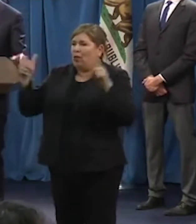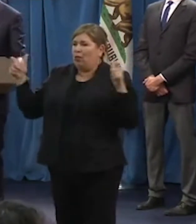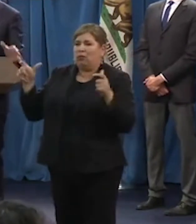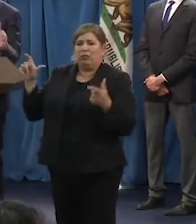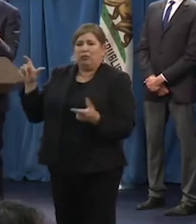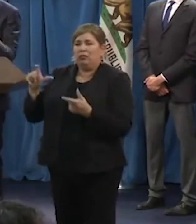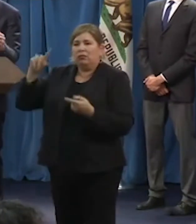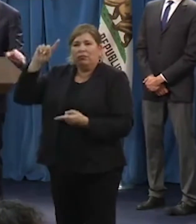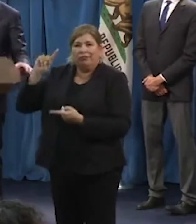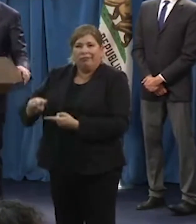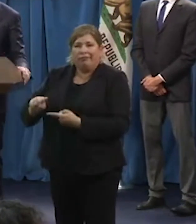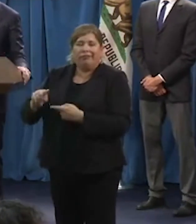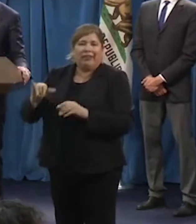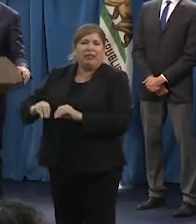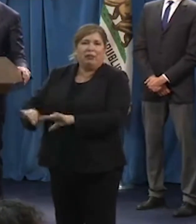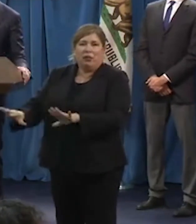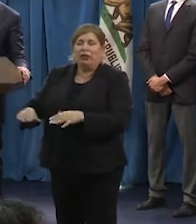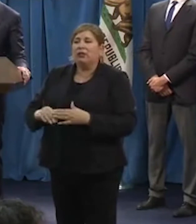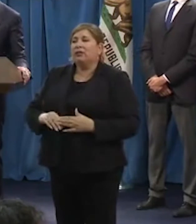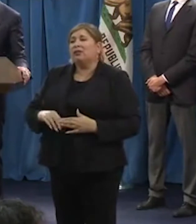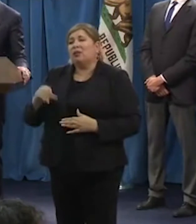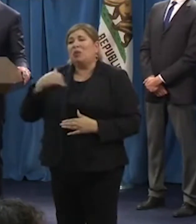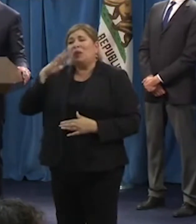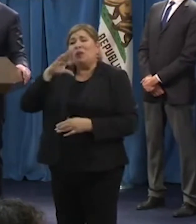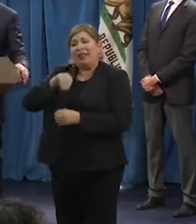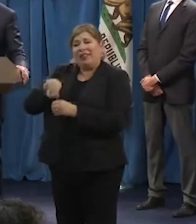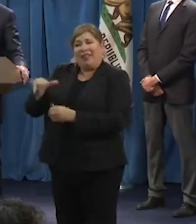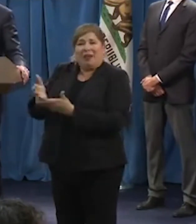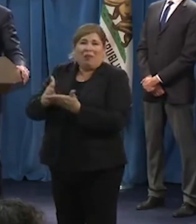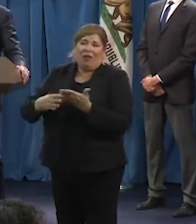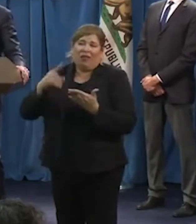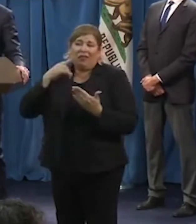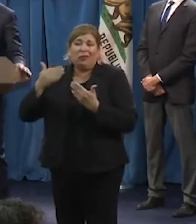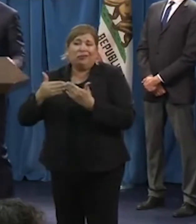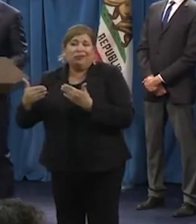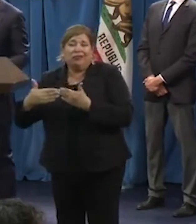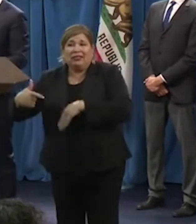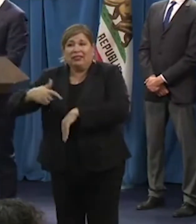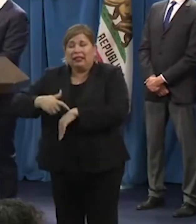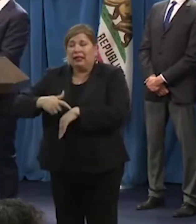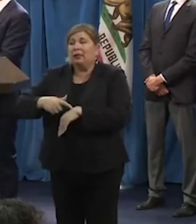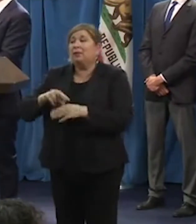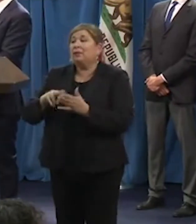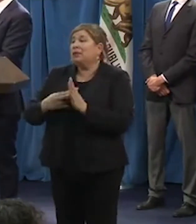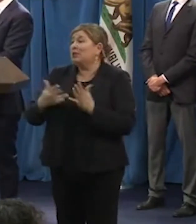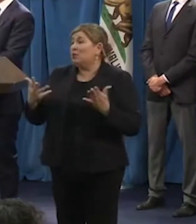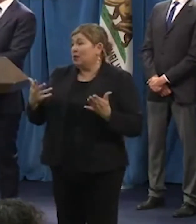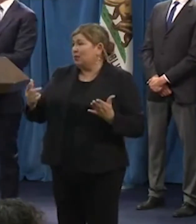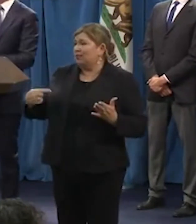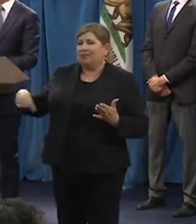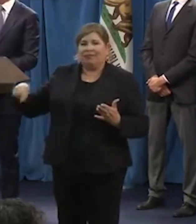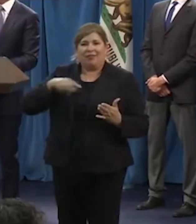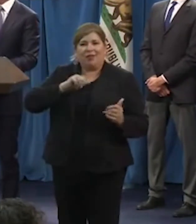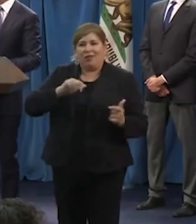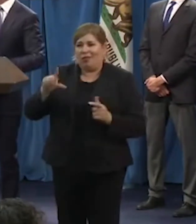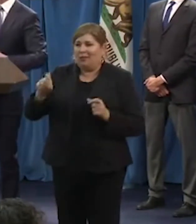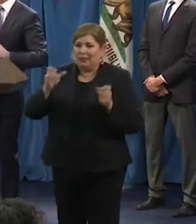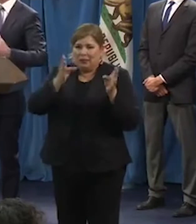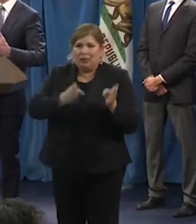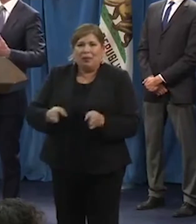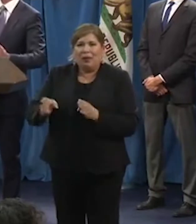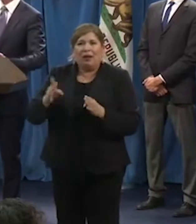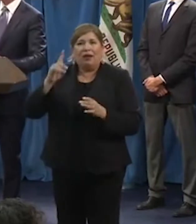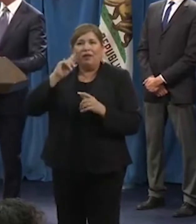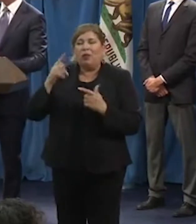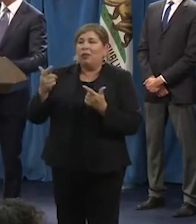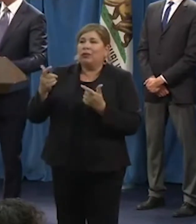that's the phase I think we'll be in for a little bit of time. And to the extent we have to prepare for extremes, that's